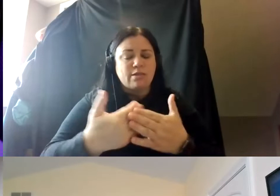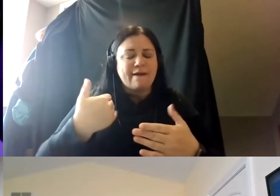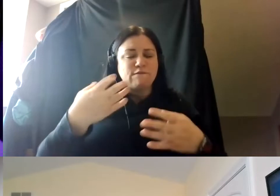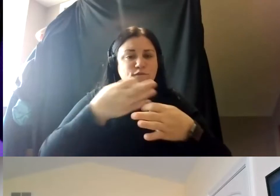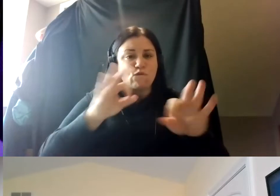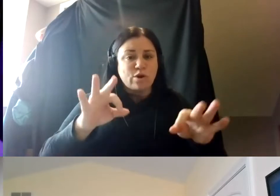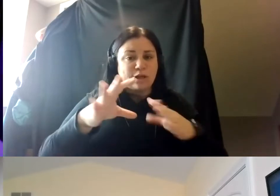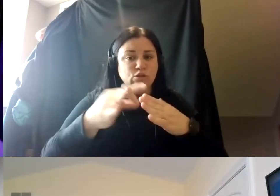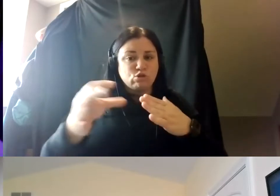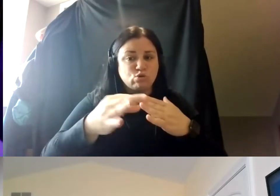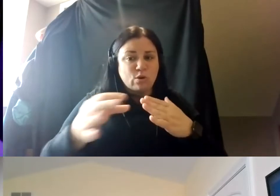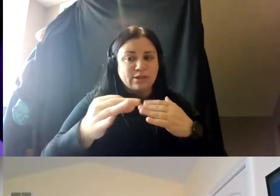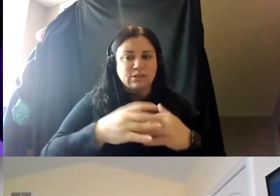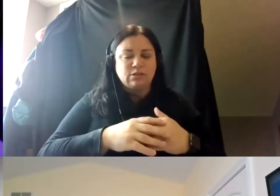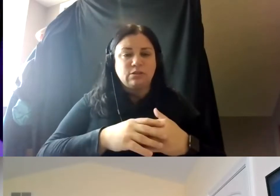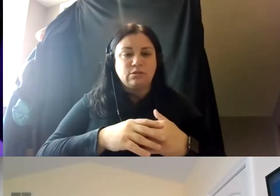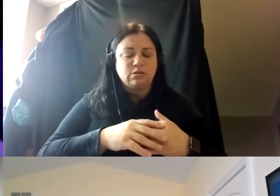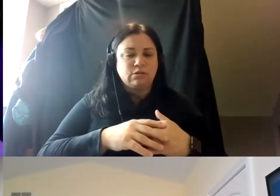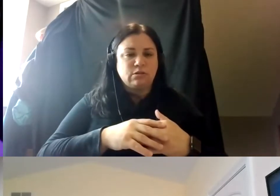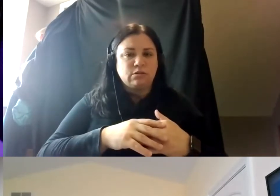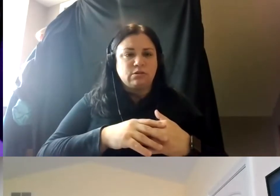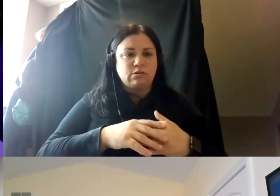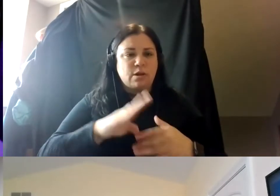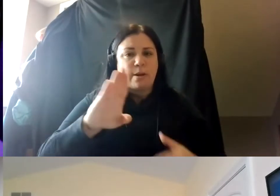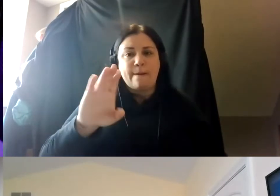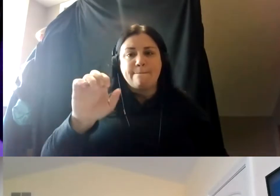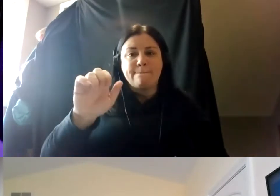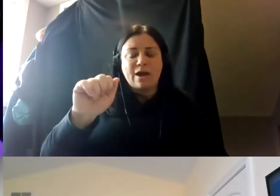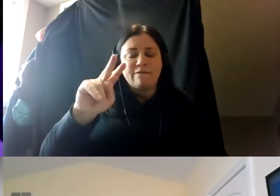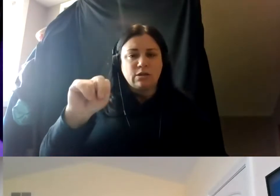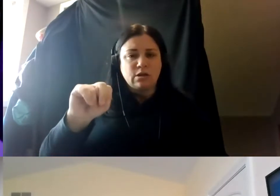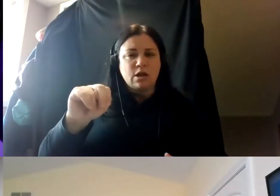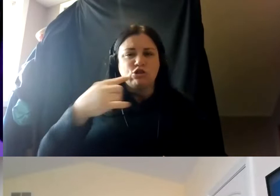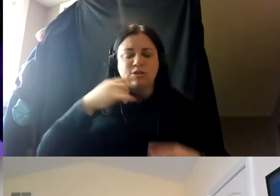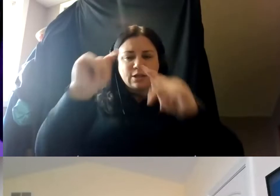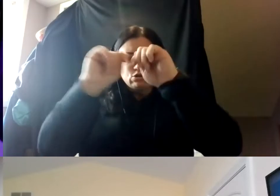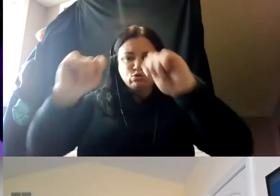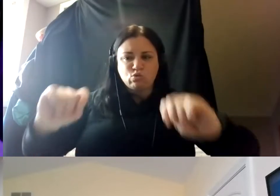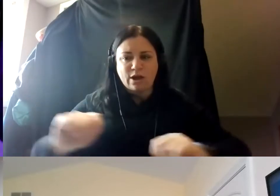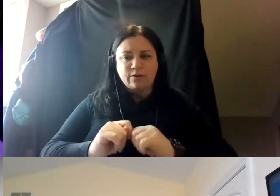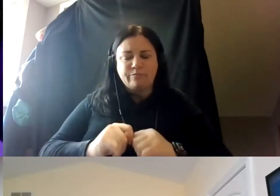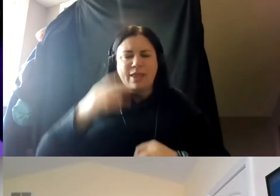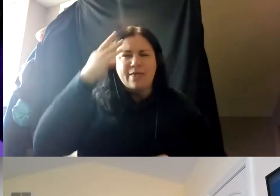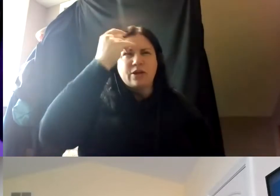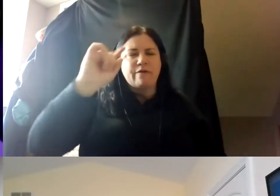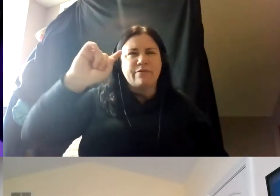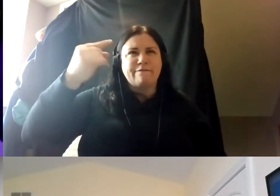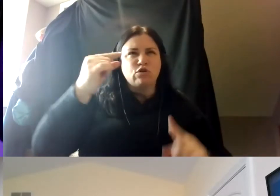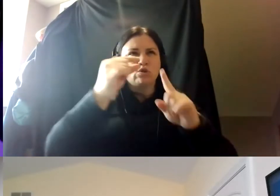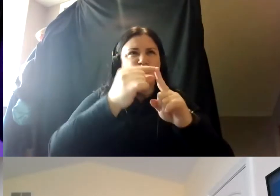you a choice, Sherry. Now, Bevan said triangle. I want you to think of the first word that comes to